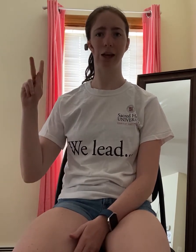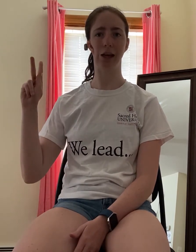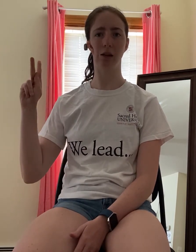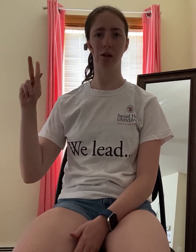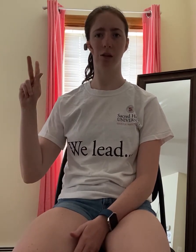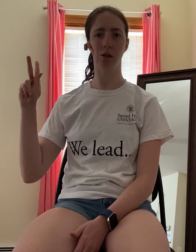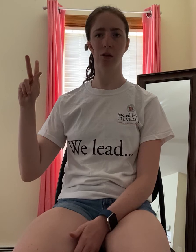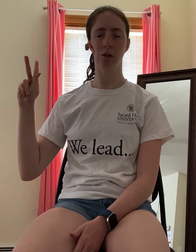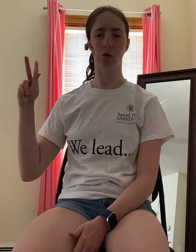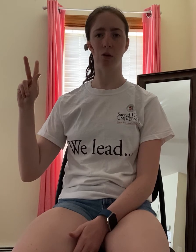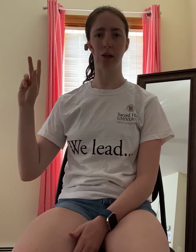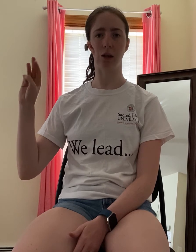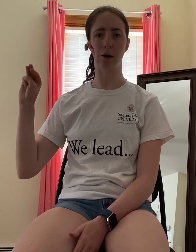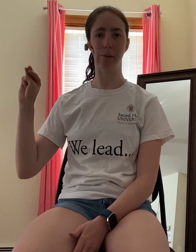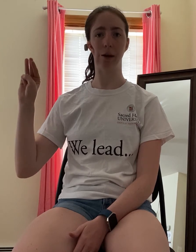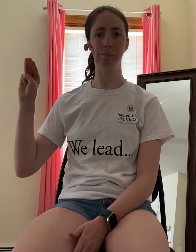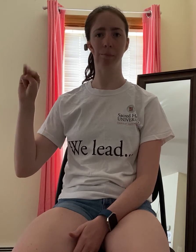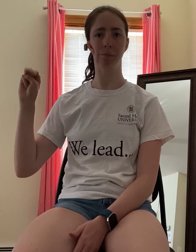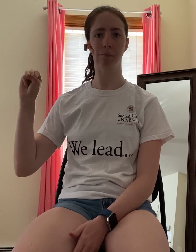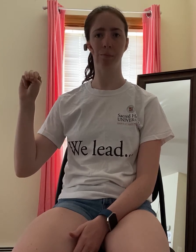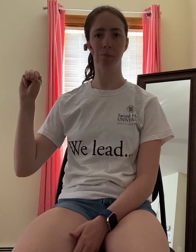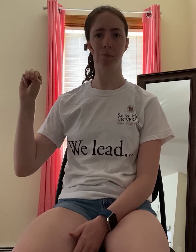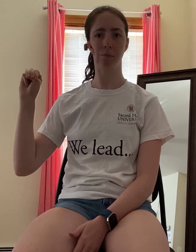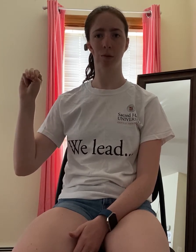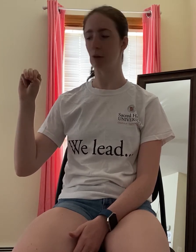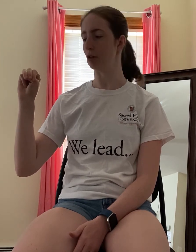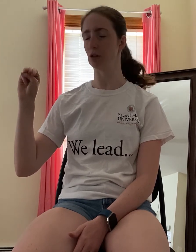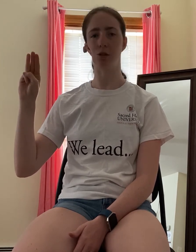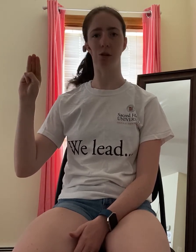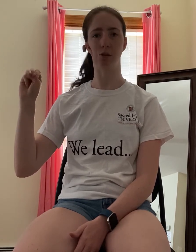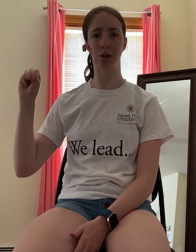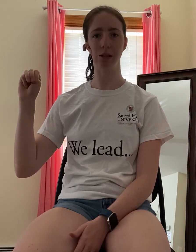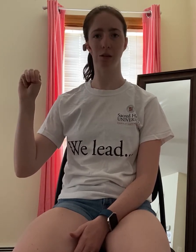K or M, where you just do this twice.